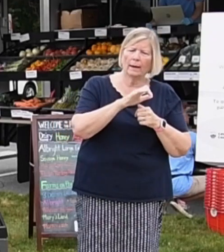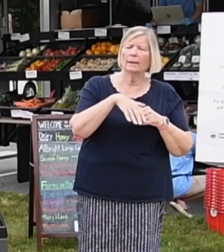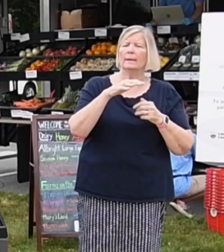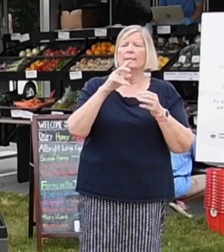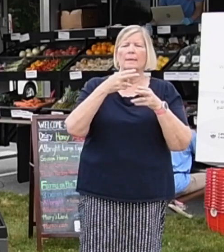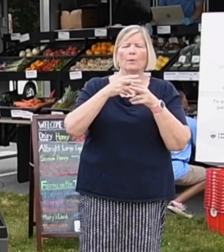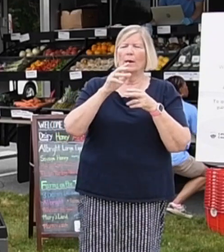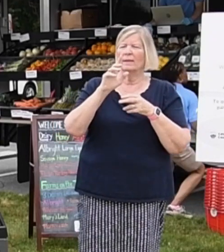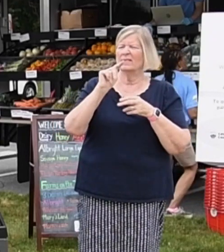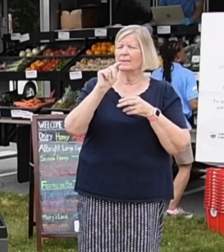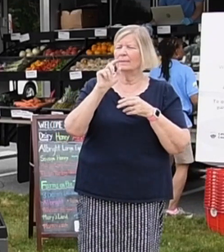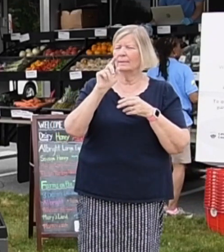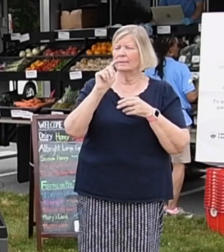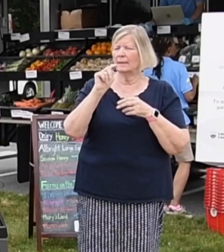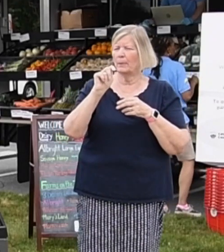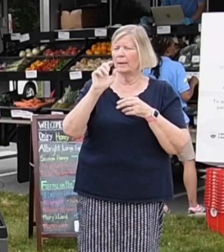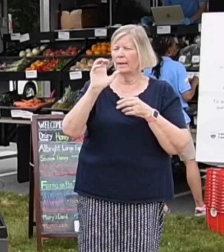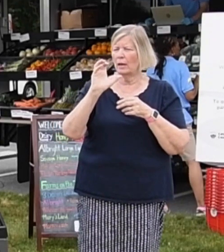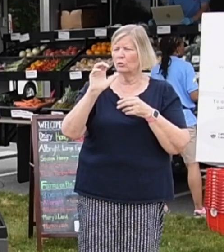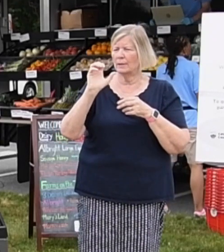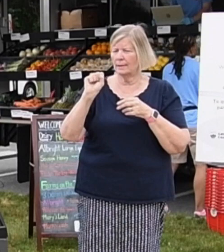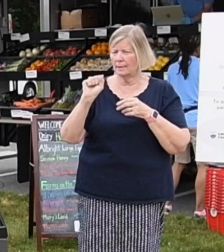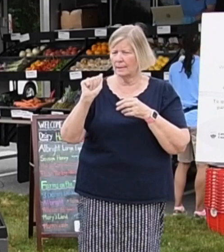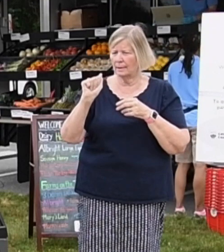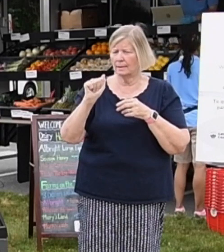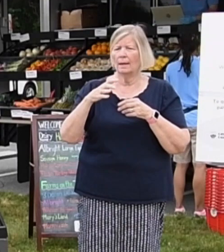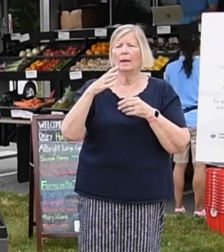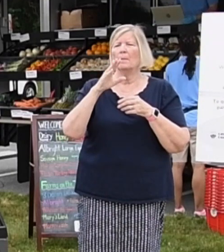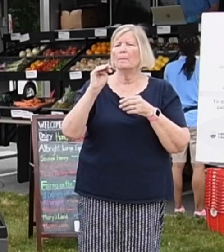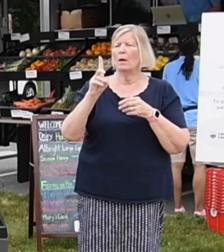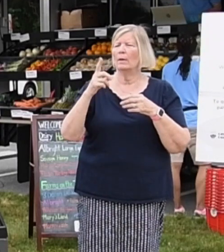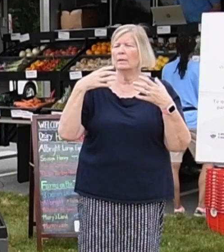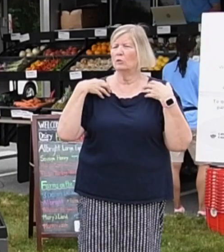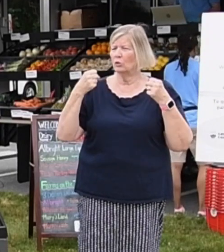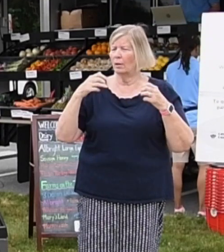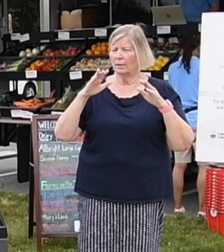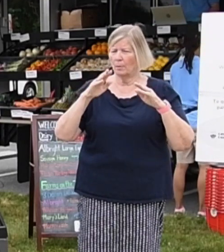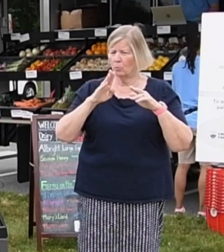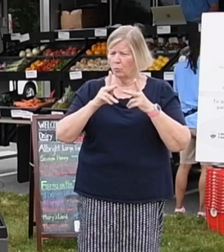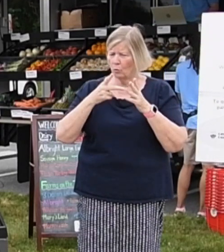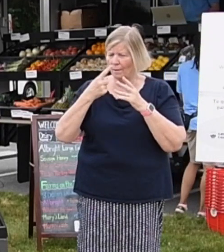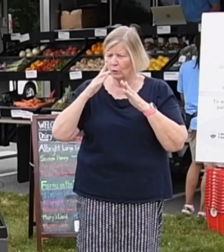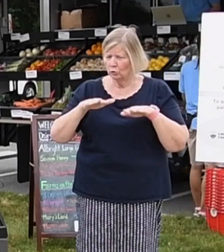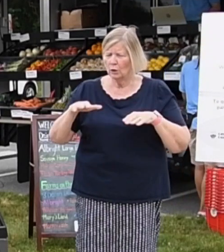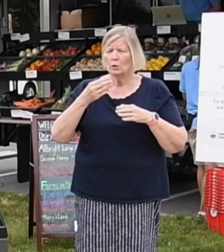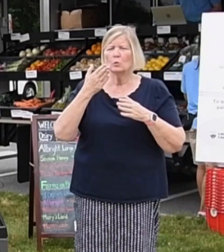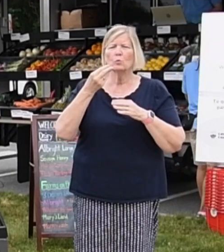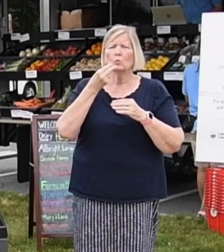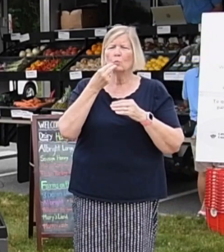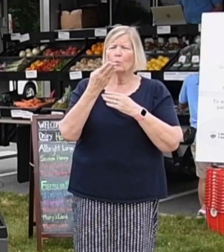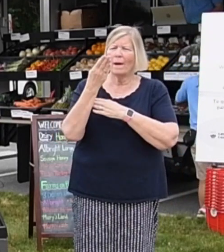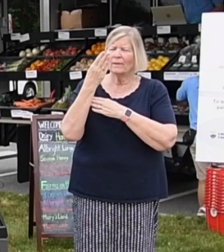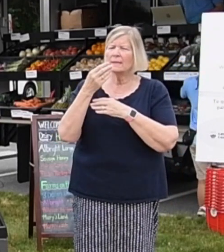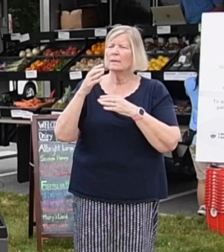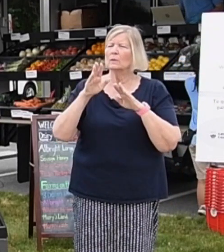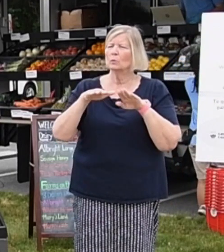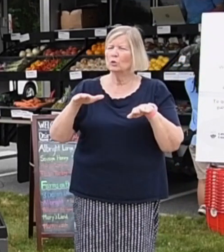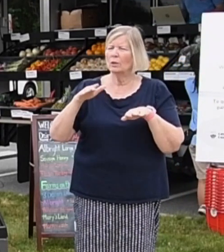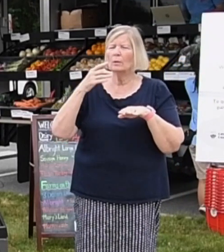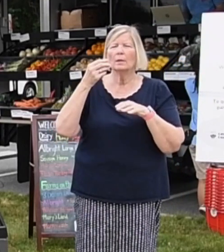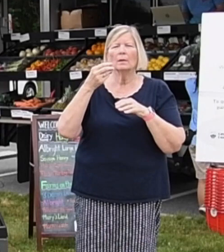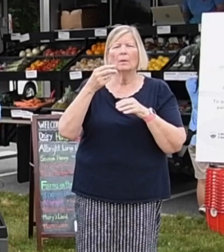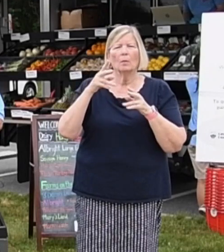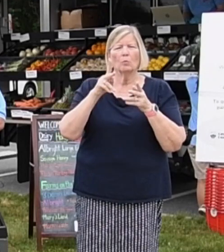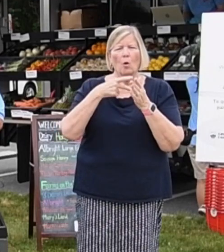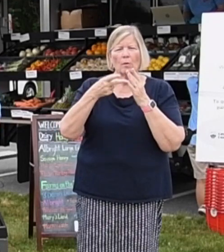Cash Assistance, Medicare, Maryland Children Health Program, School Breakfast Lunch Program, and